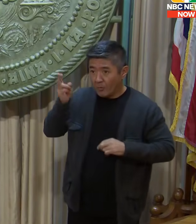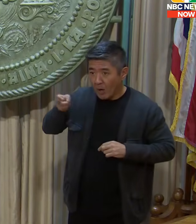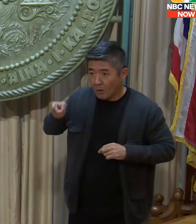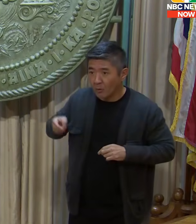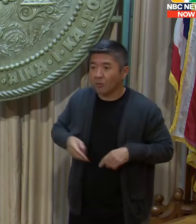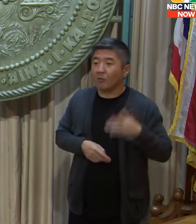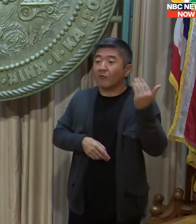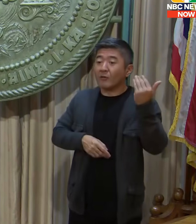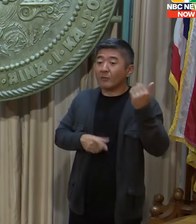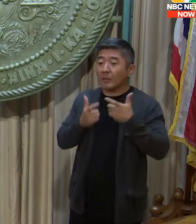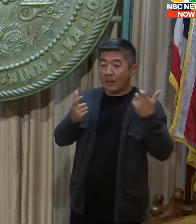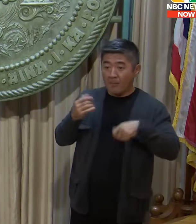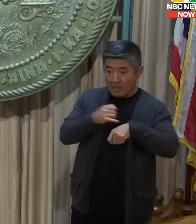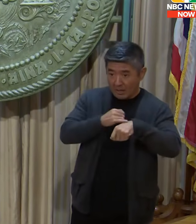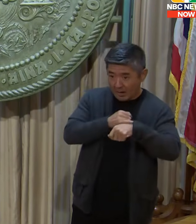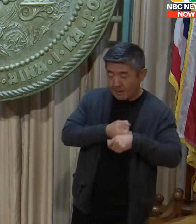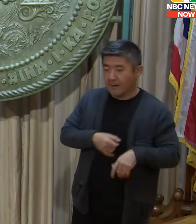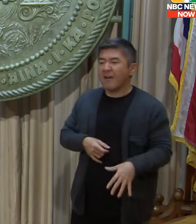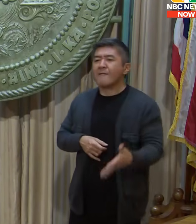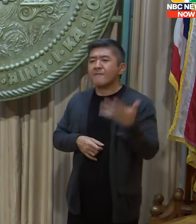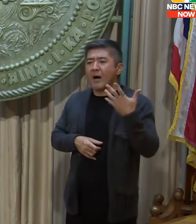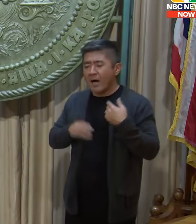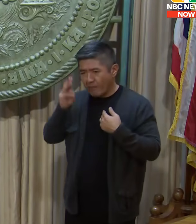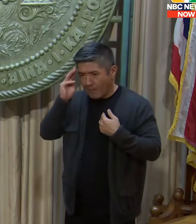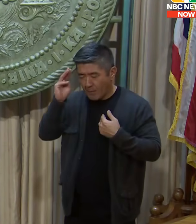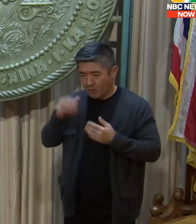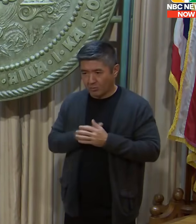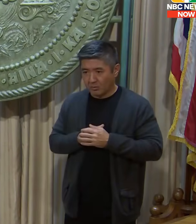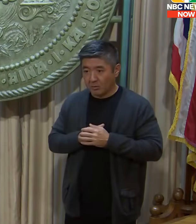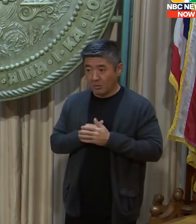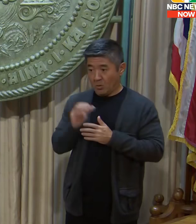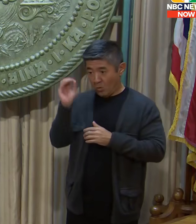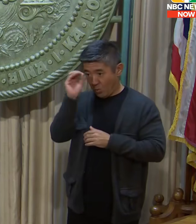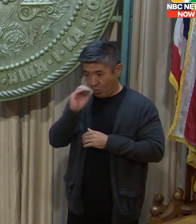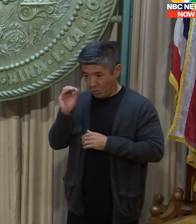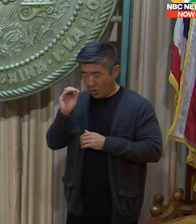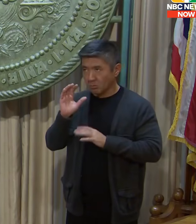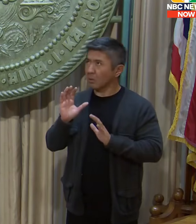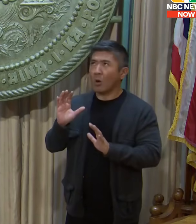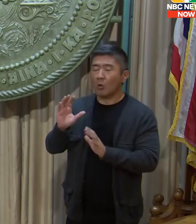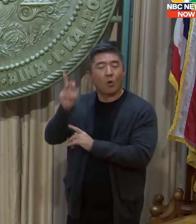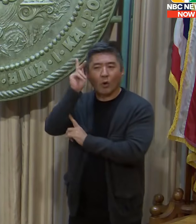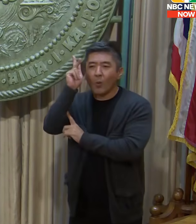Island, and 5 from Maui County. None from Hawaii.